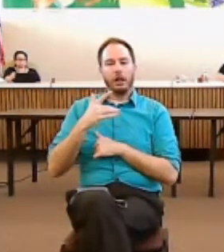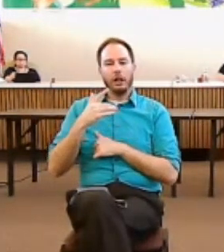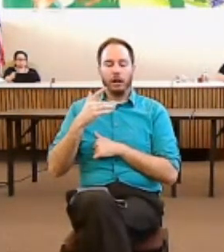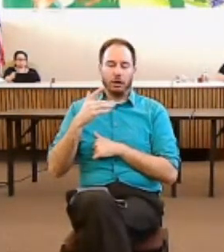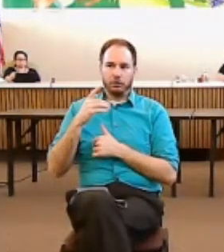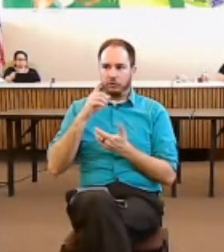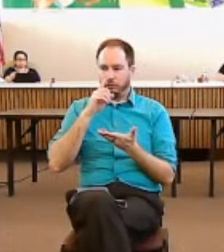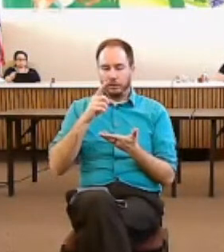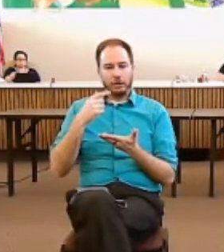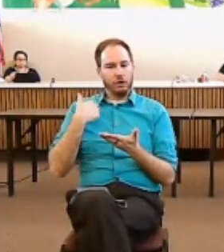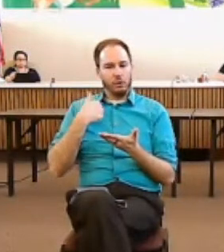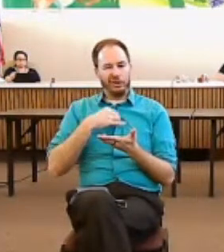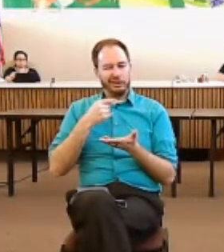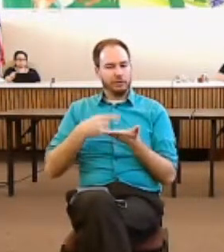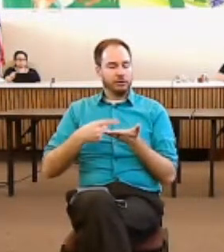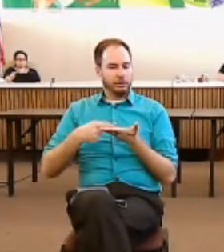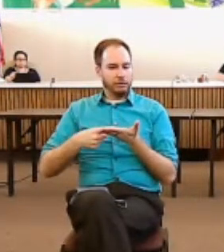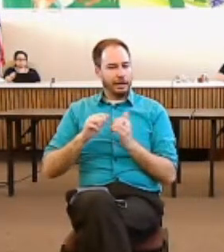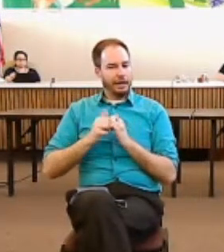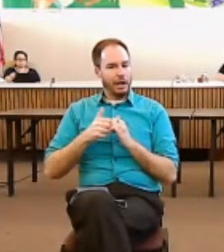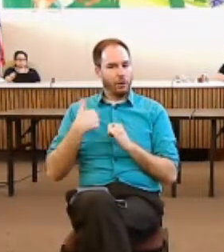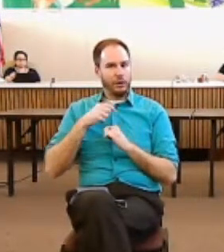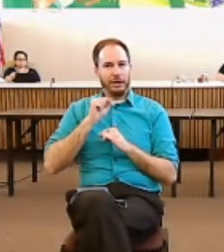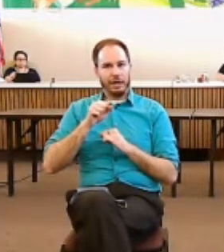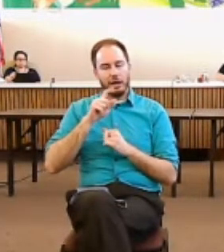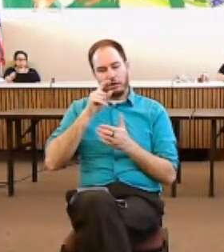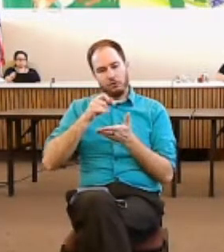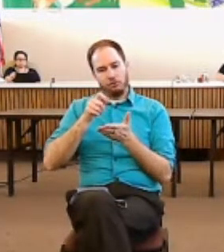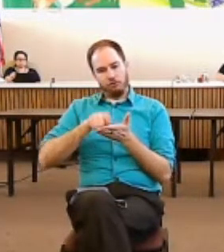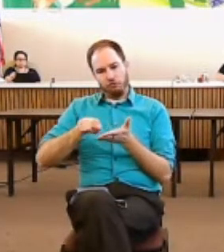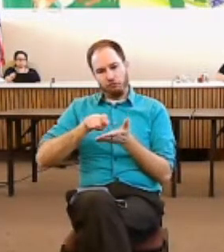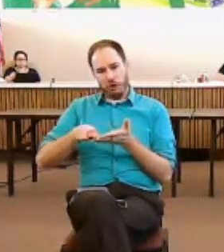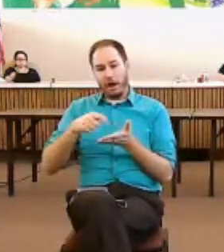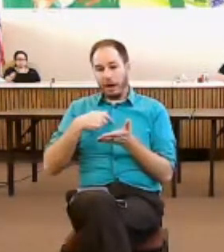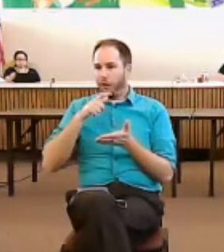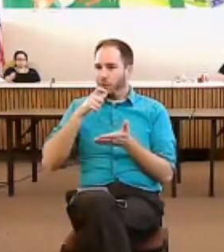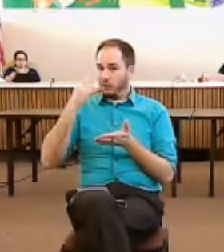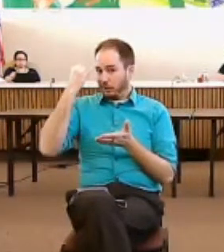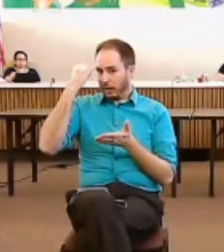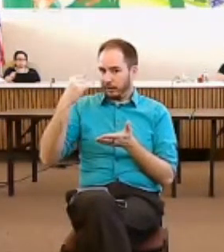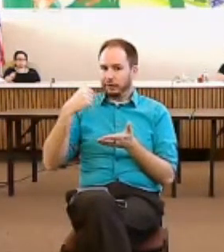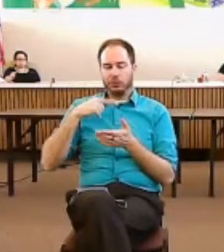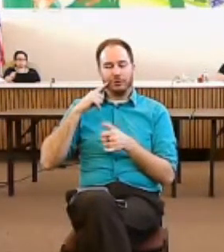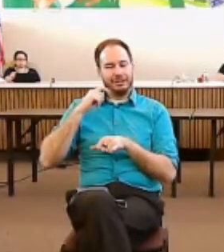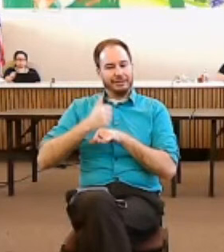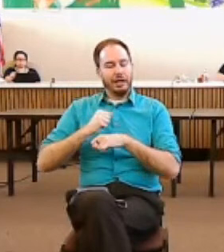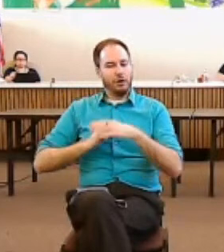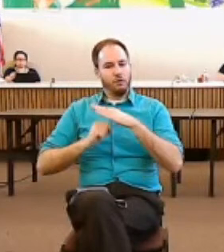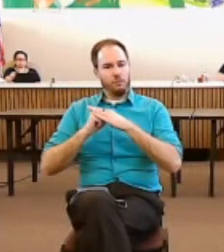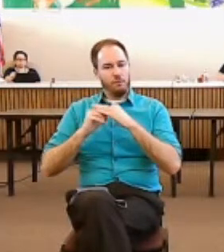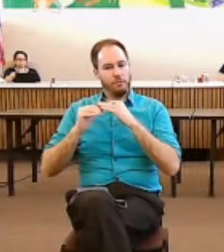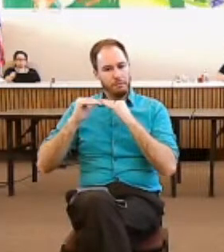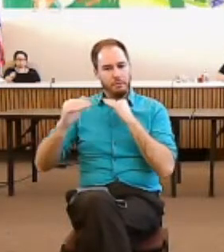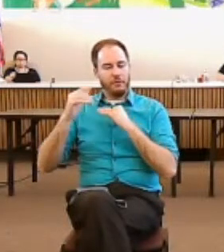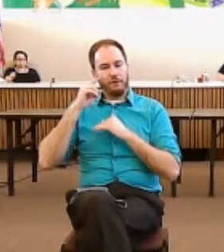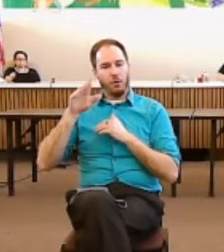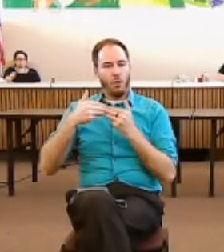fact, we were having a discussion as to how we could do this, and I came up with the idea of the maximum roof